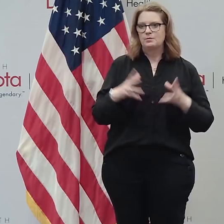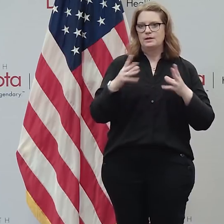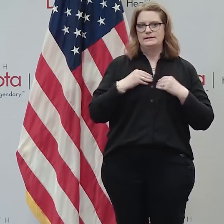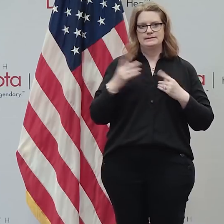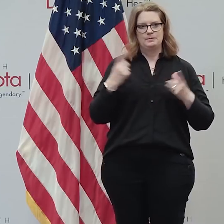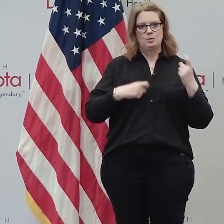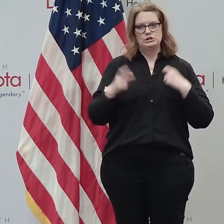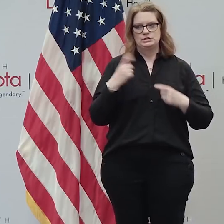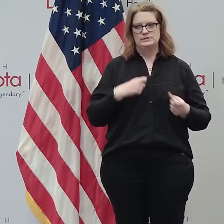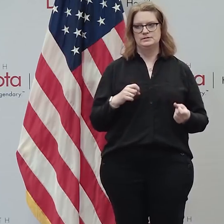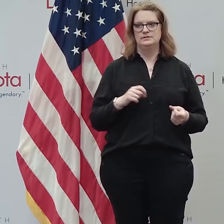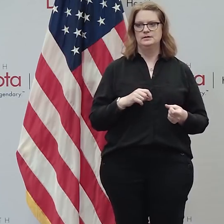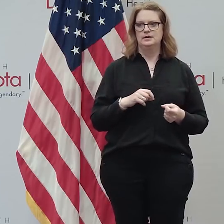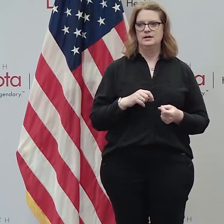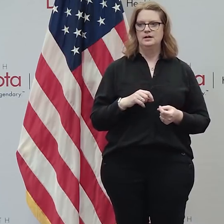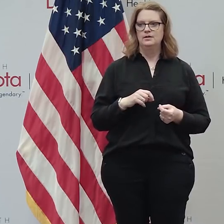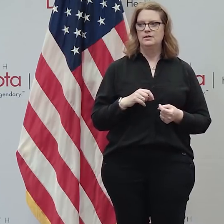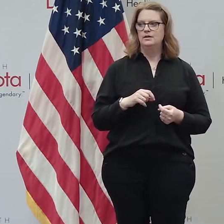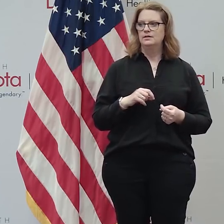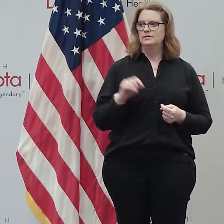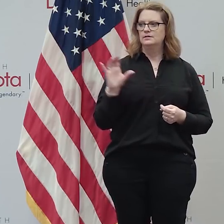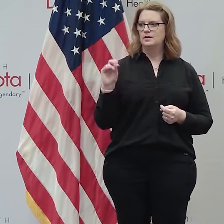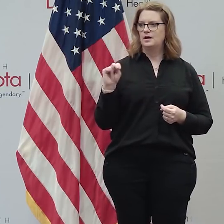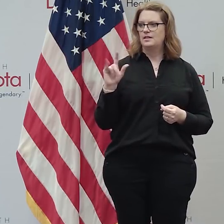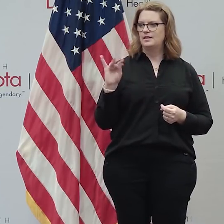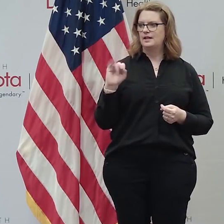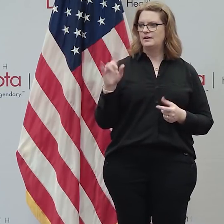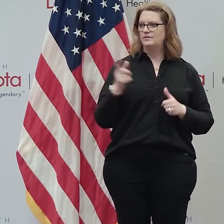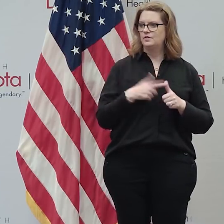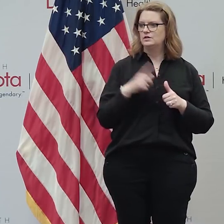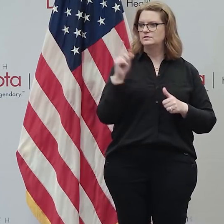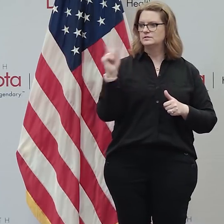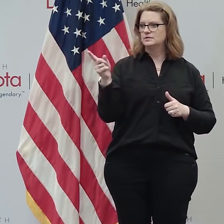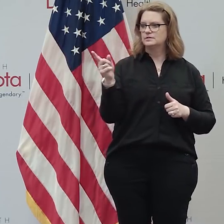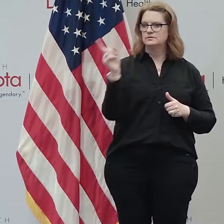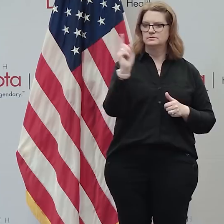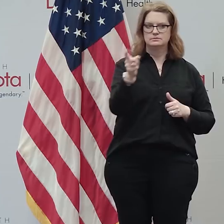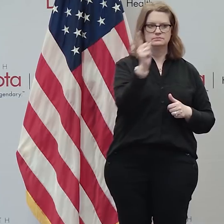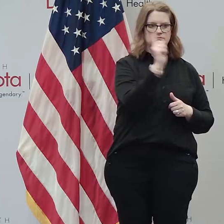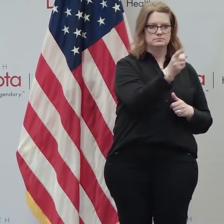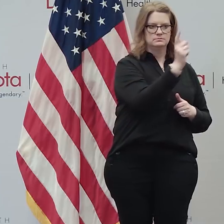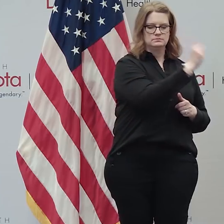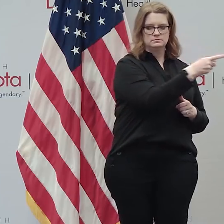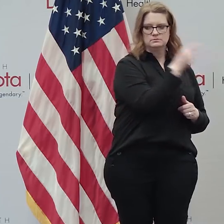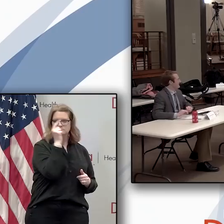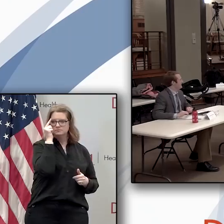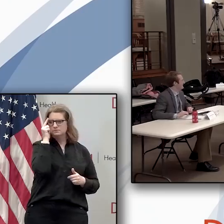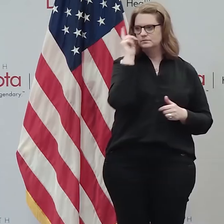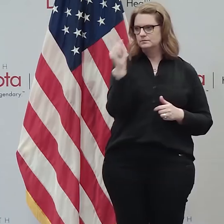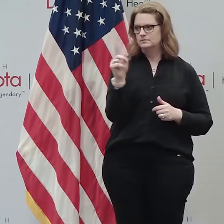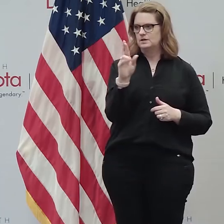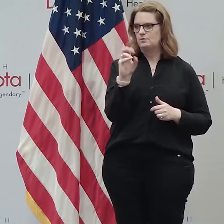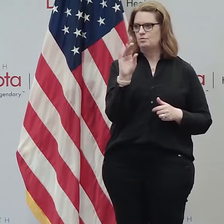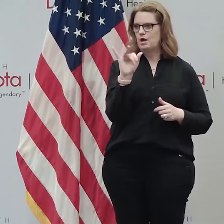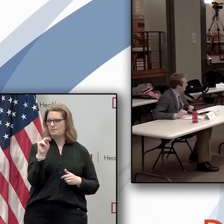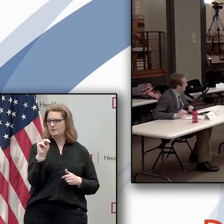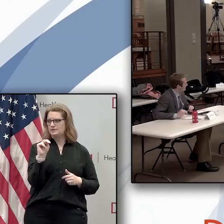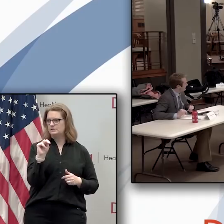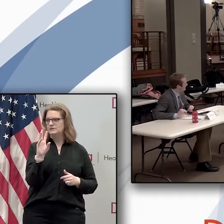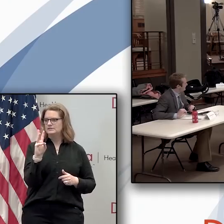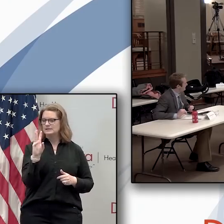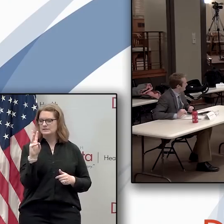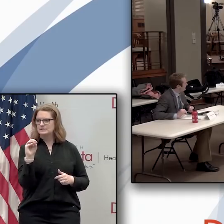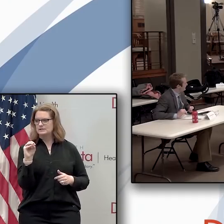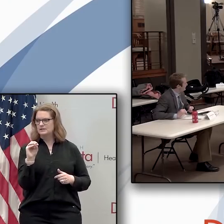questions. We're going to go online first, and then we're going to come right down the line. Robin Travers,